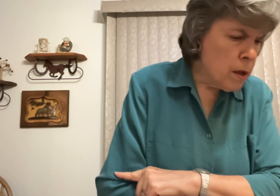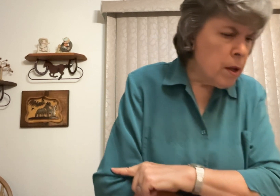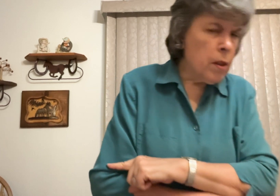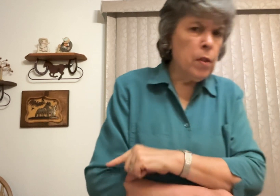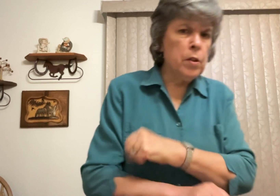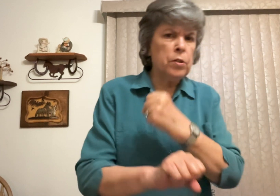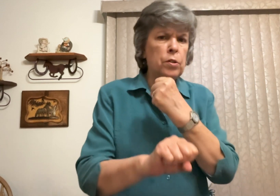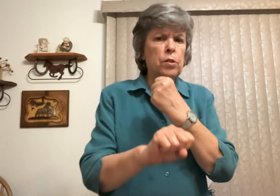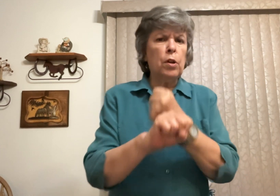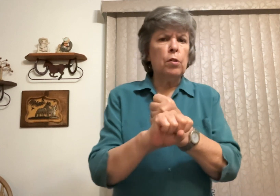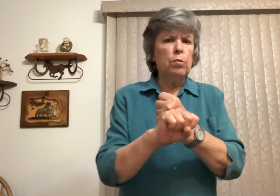the stone